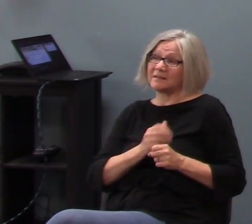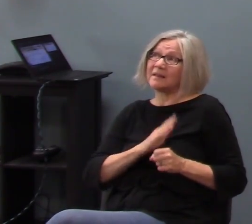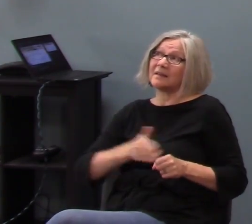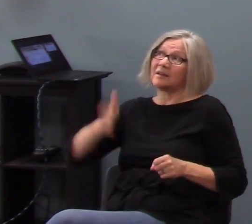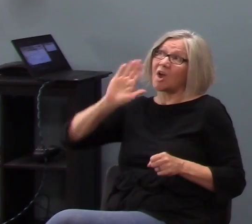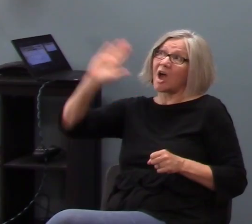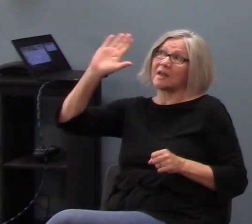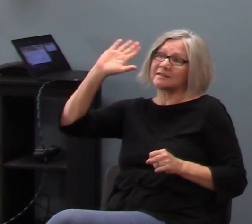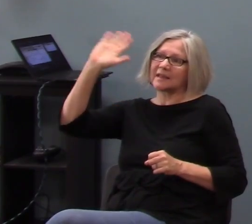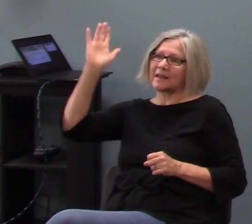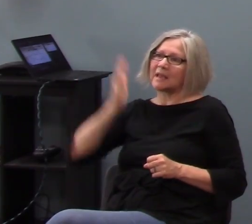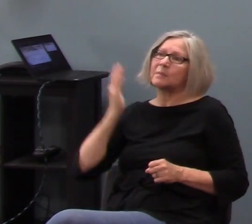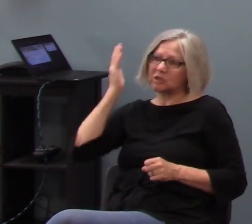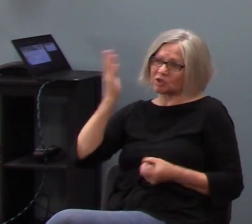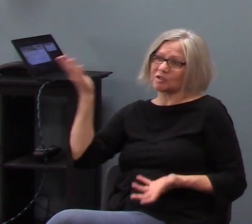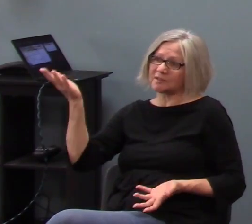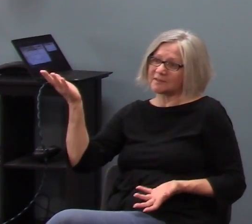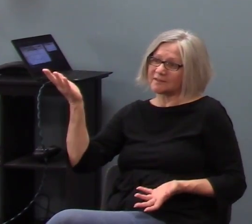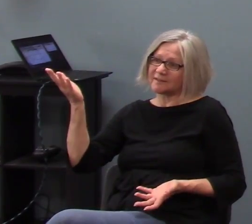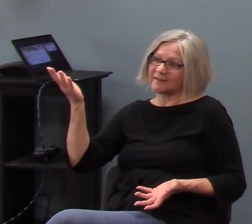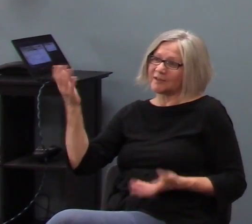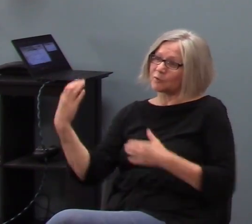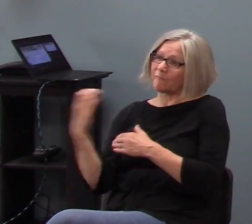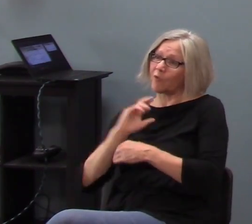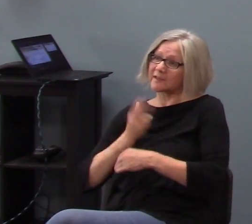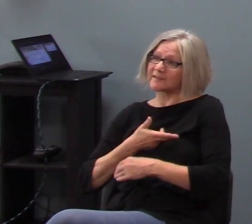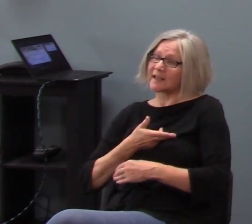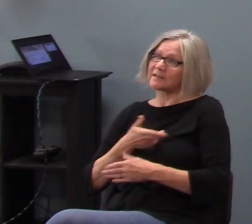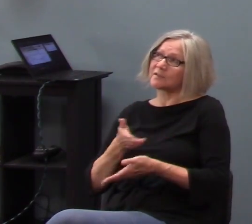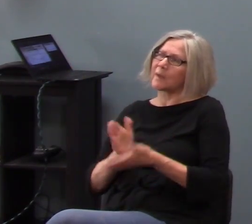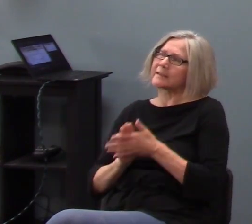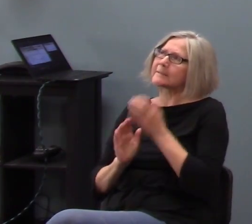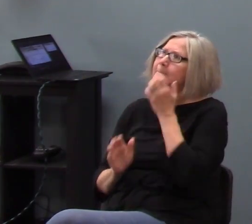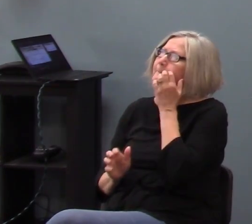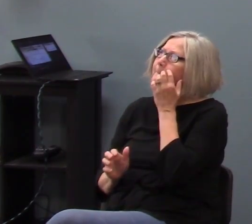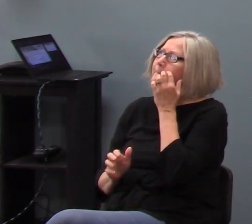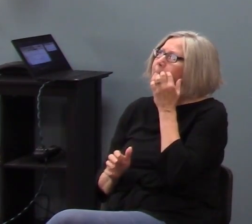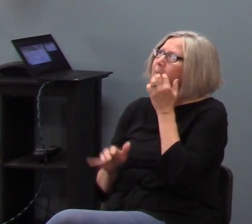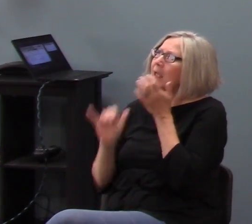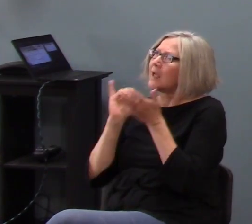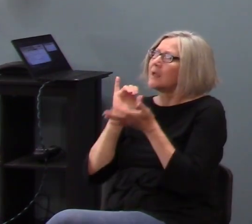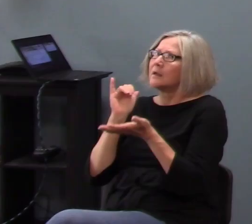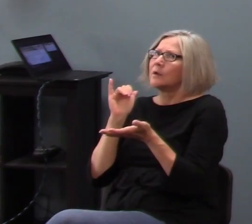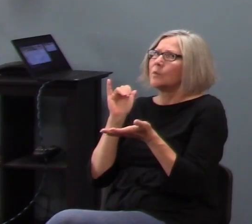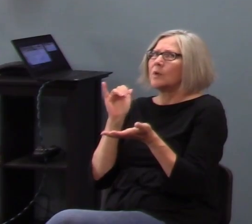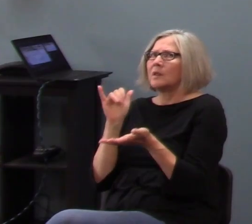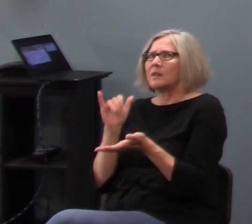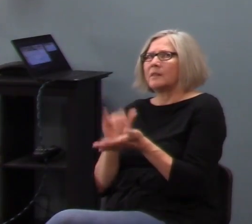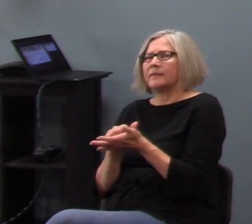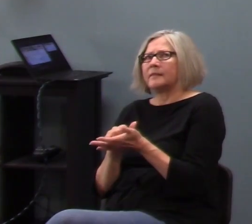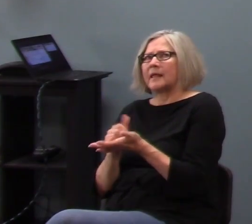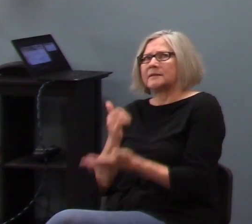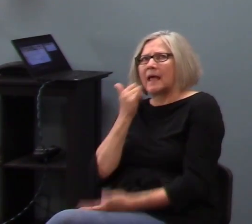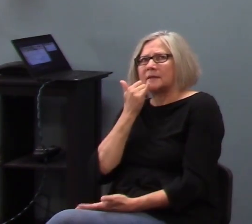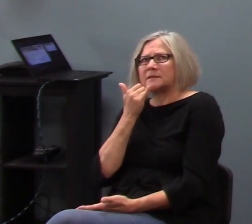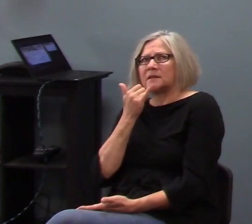All right? And we're forced to ask the question, because again, we'd be asked, there isn't anything special about humans, they're just, well, we're just